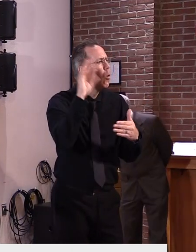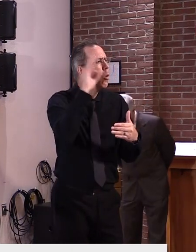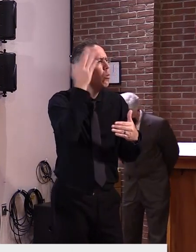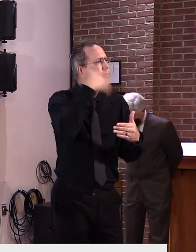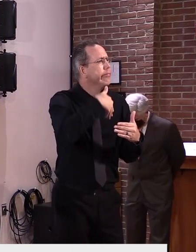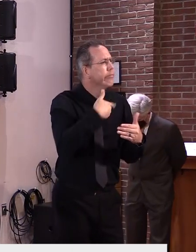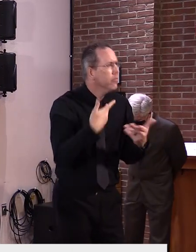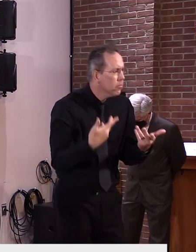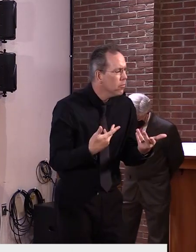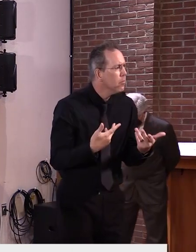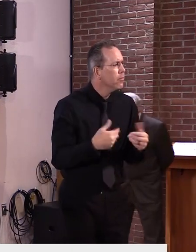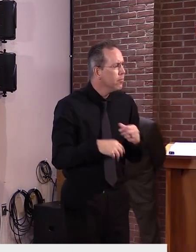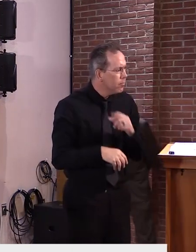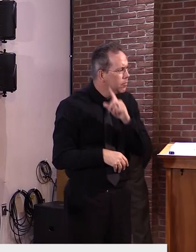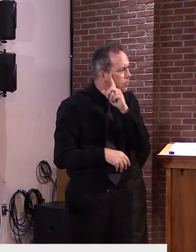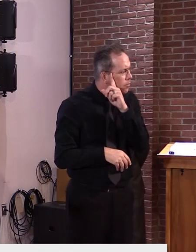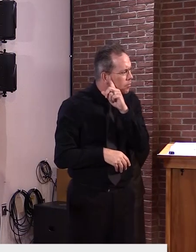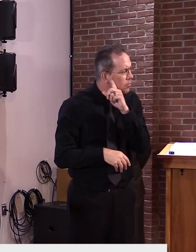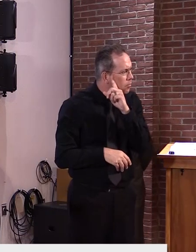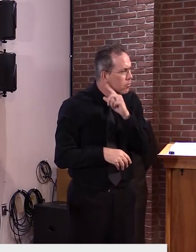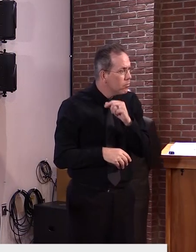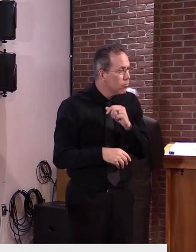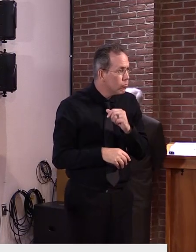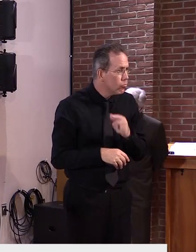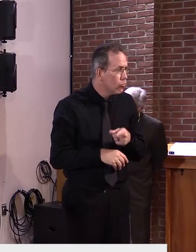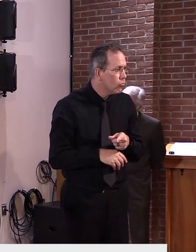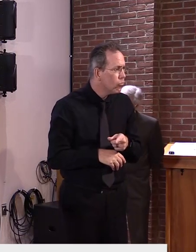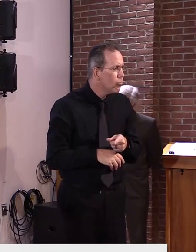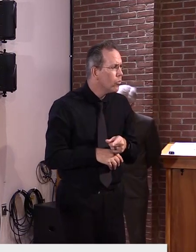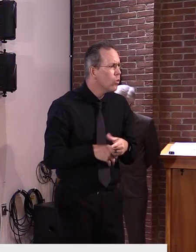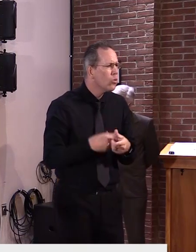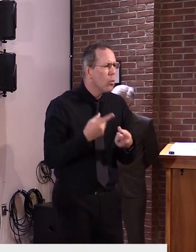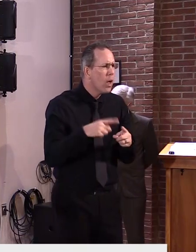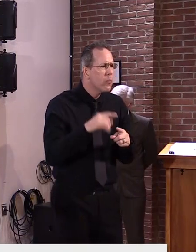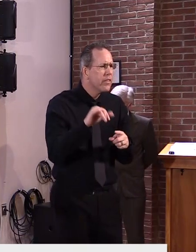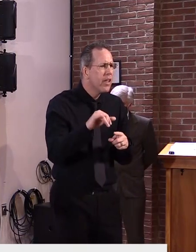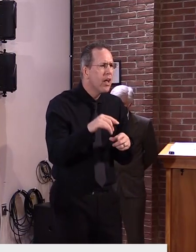ACCD? How are those going? They're going very well.